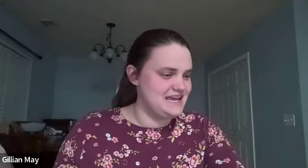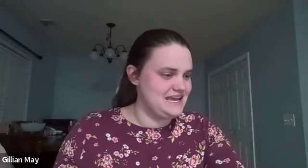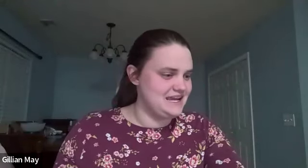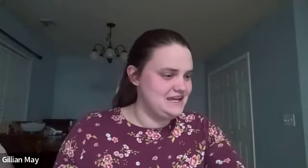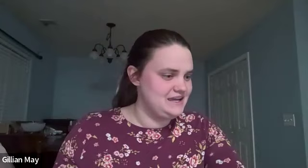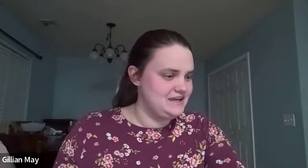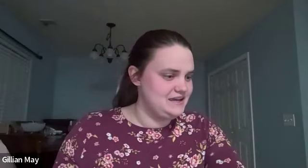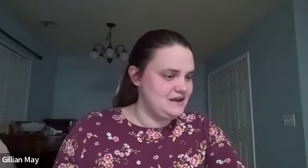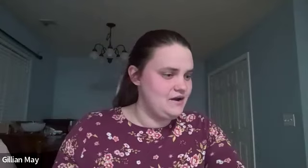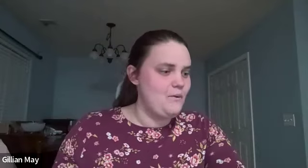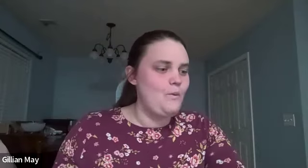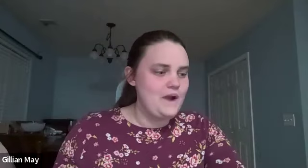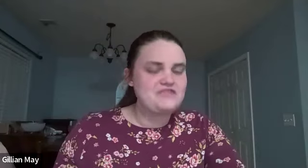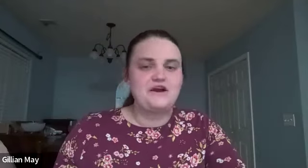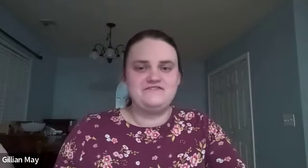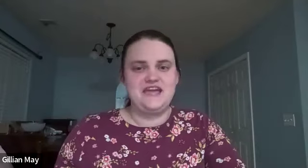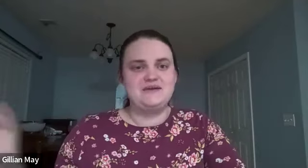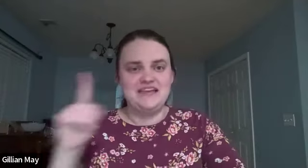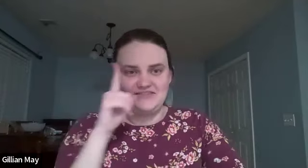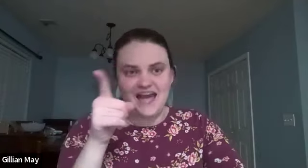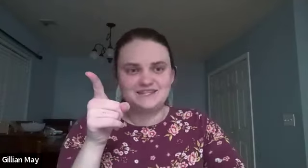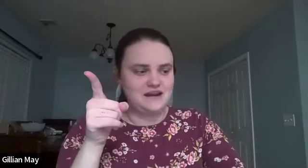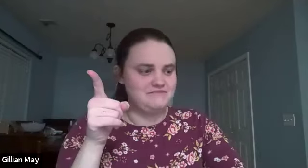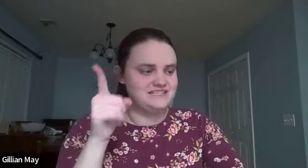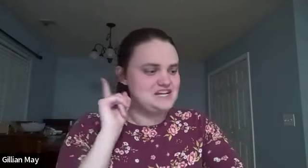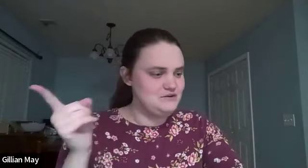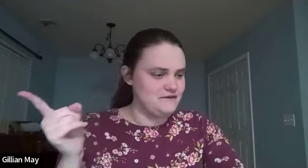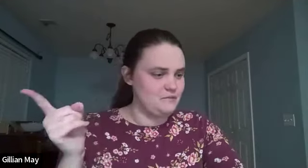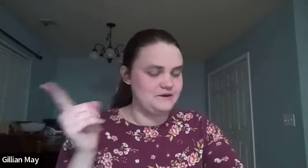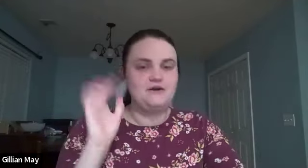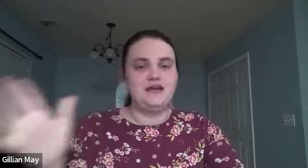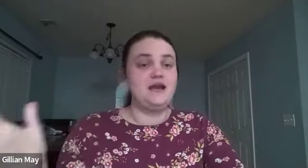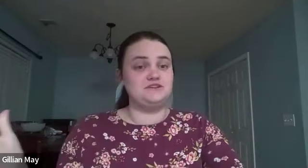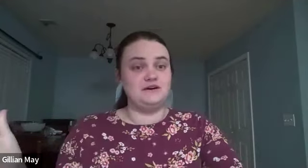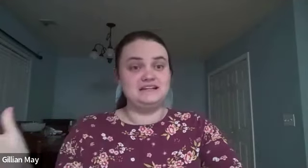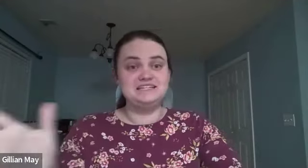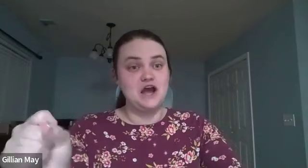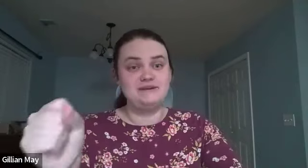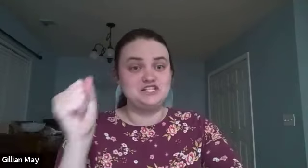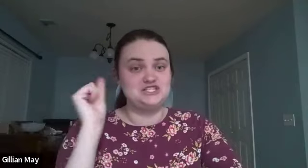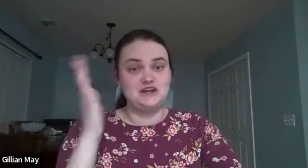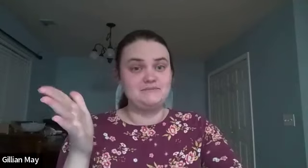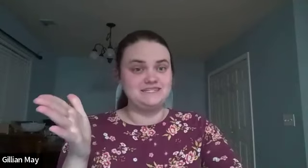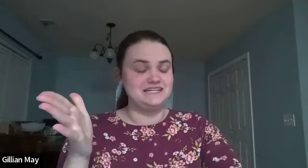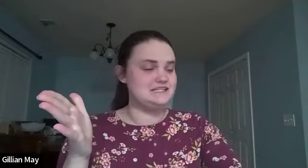like with our family. That's what I missed. I knew it felt weird. Okay, I'm sorry. I did not mean to just stop mid-sentence.